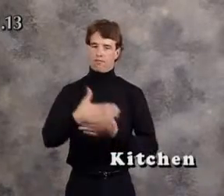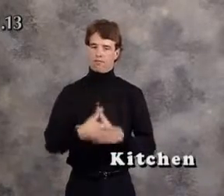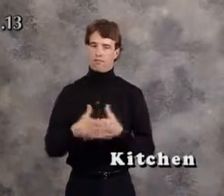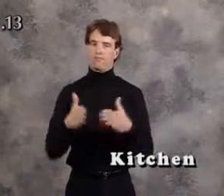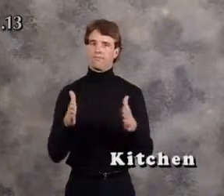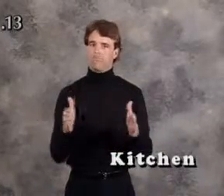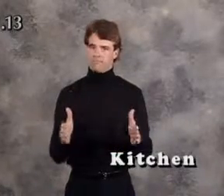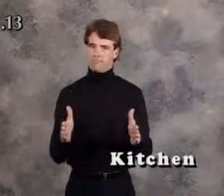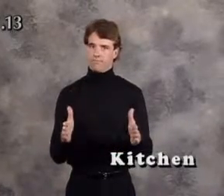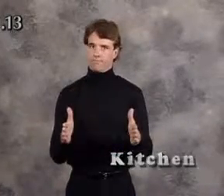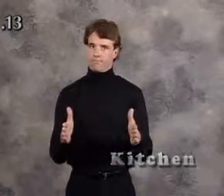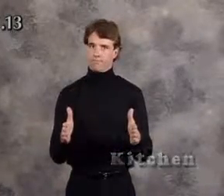Kitchen.